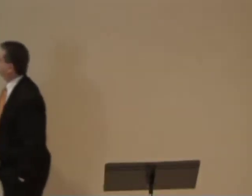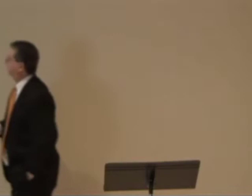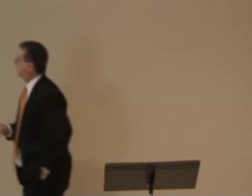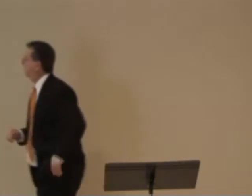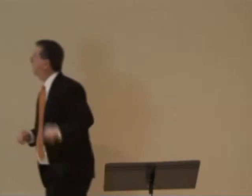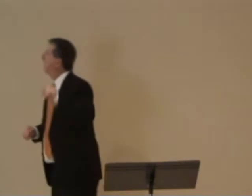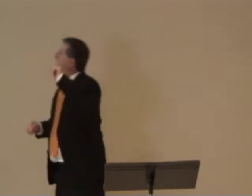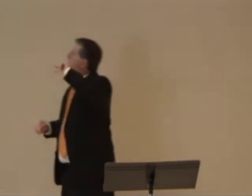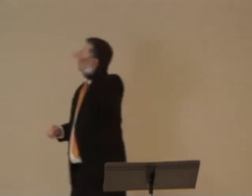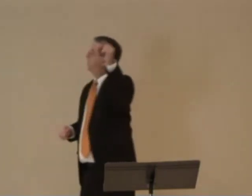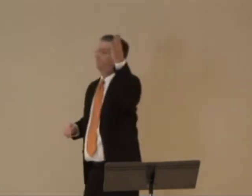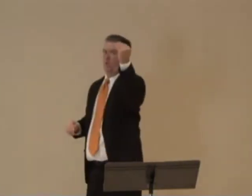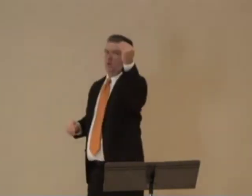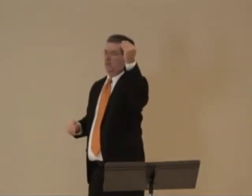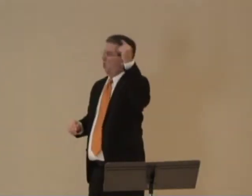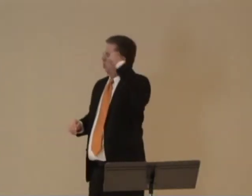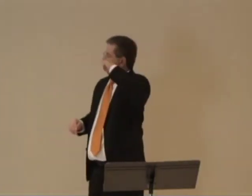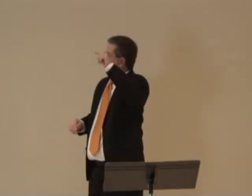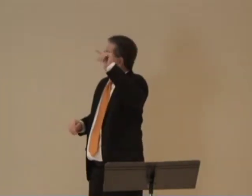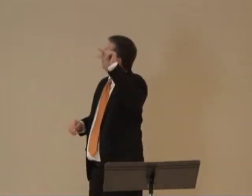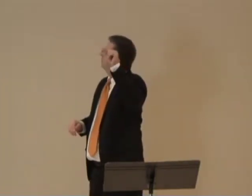the slideshow a little bit so we can see the scripture.